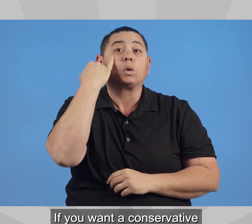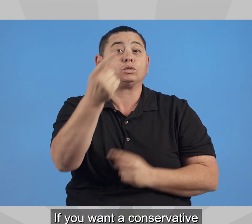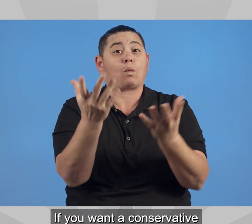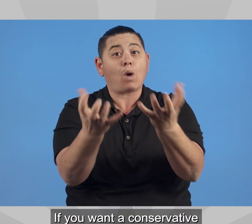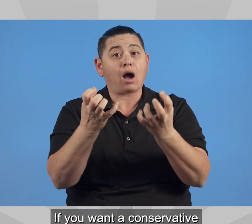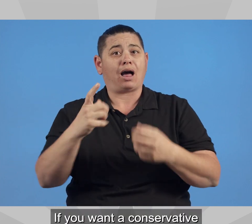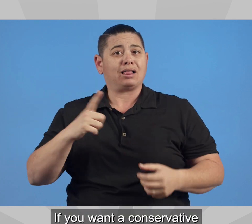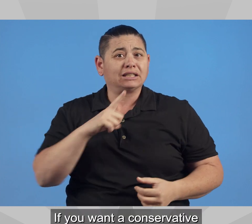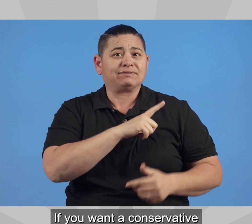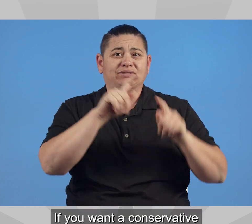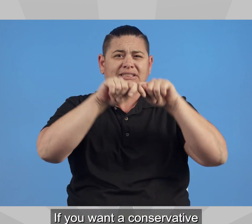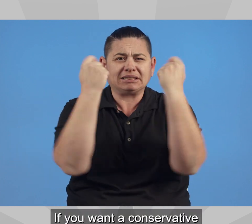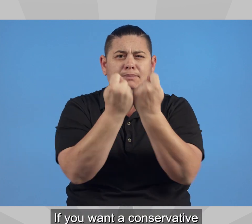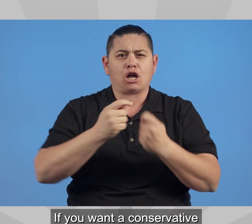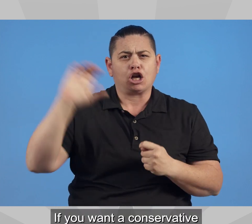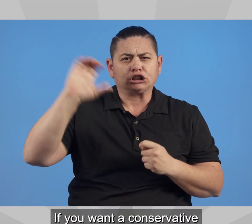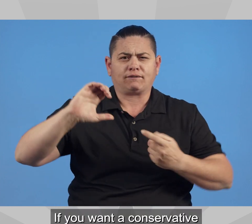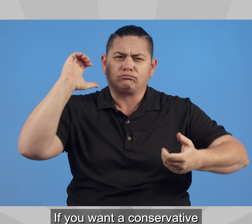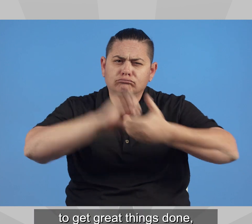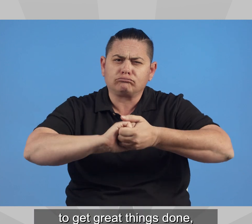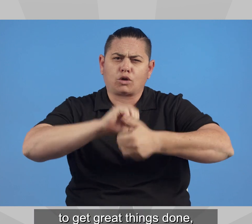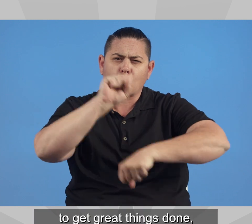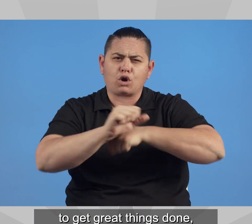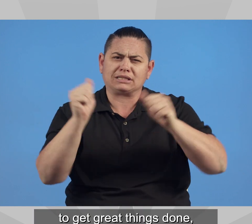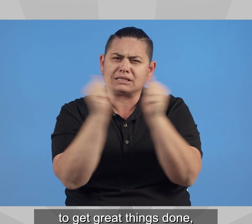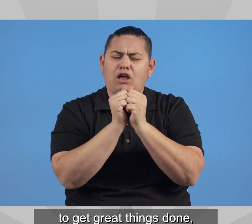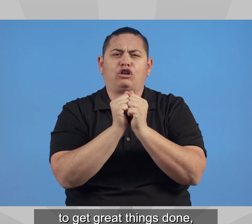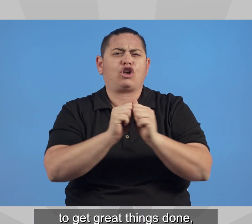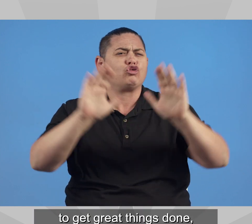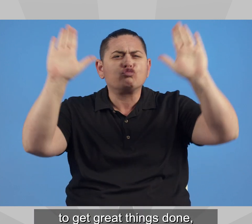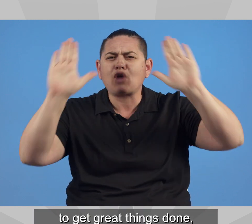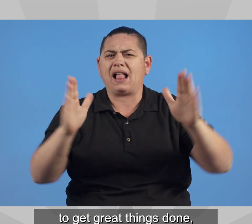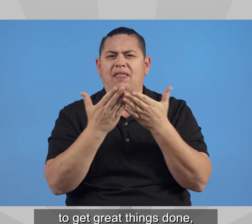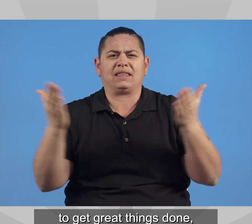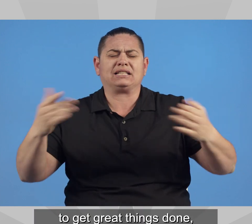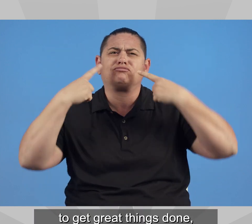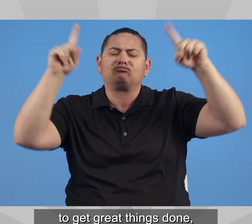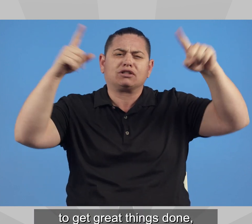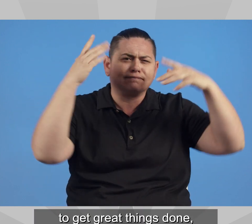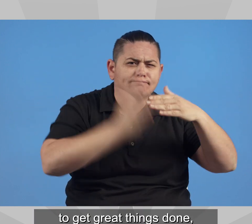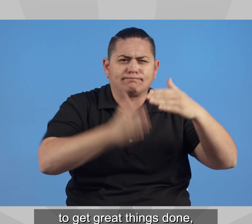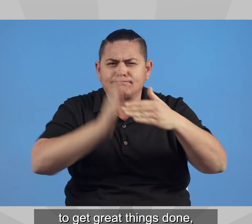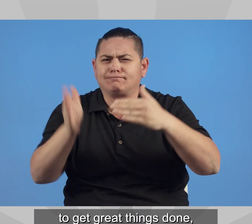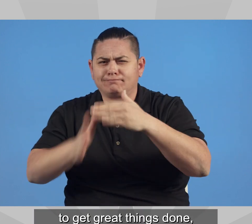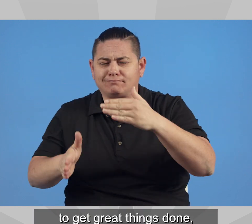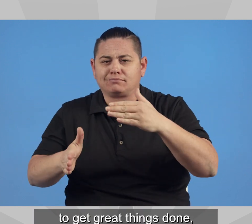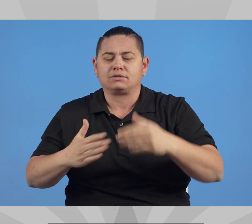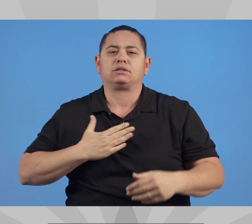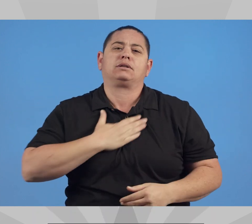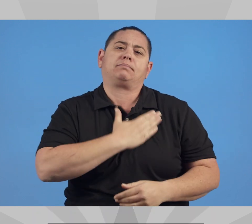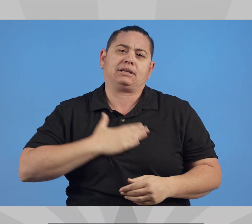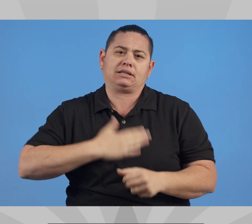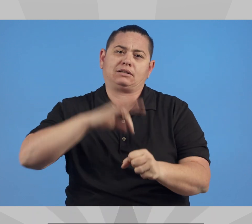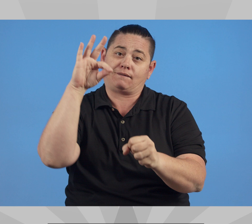If you want a conservative team that works together to get great things done, please vote for Hoffman, Carter,